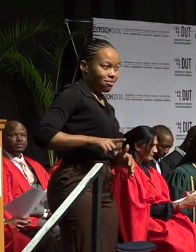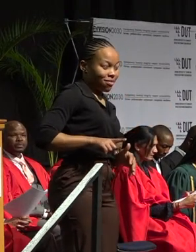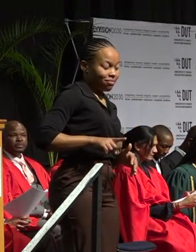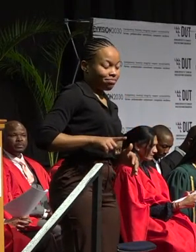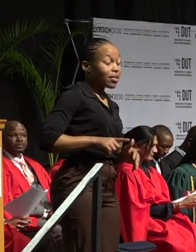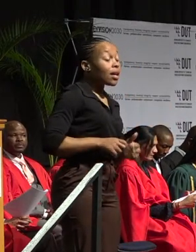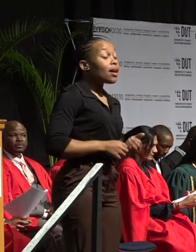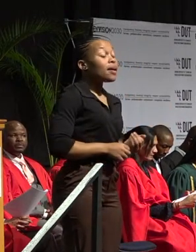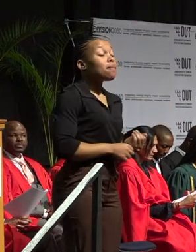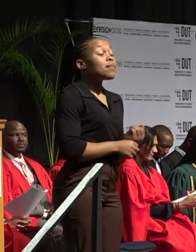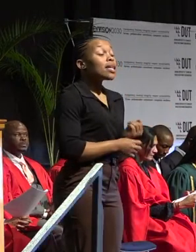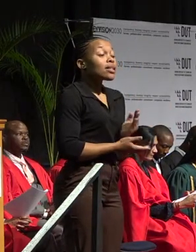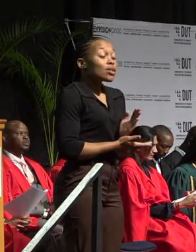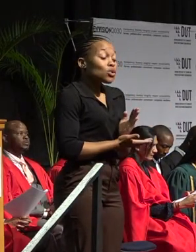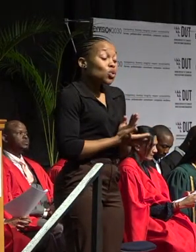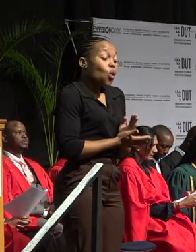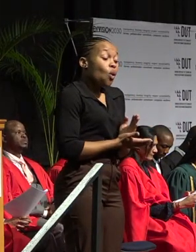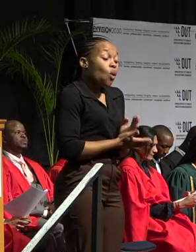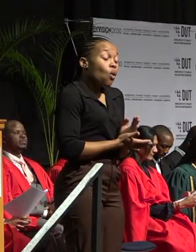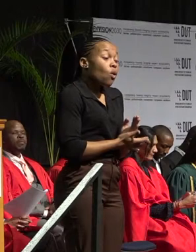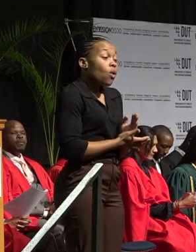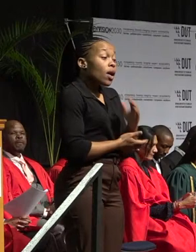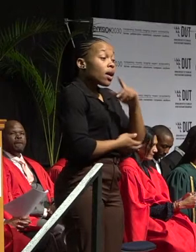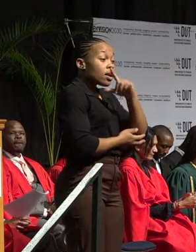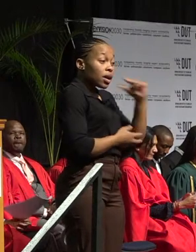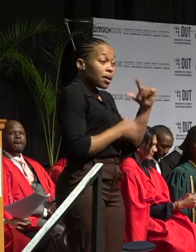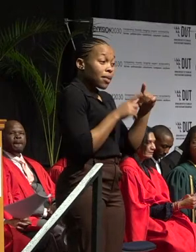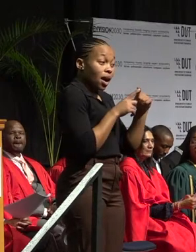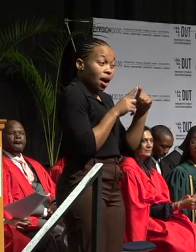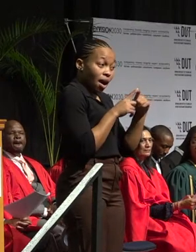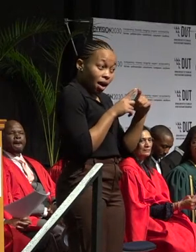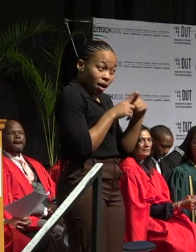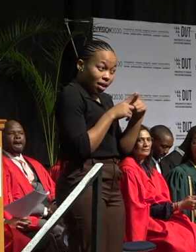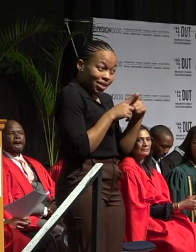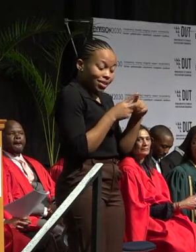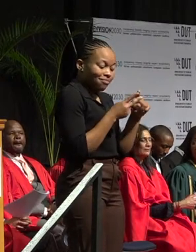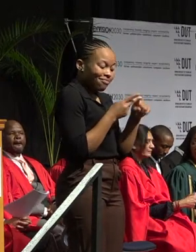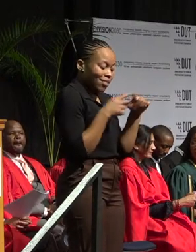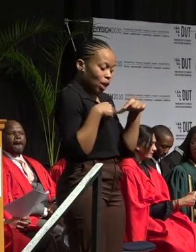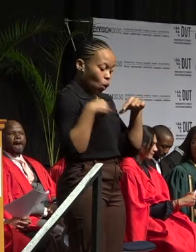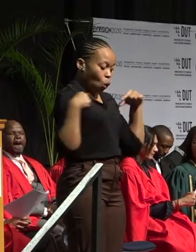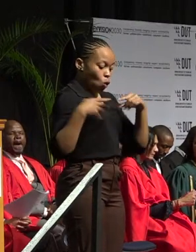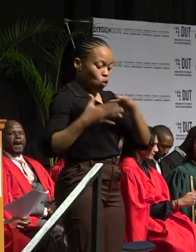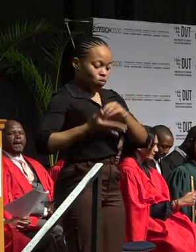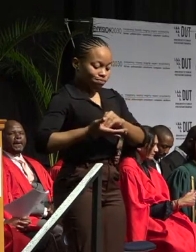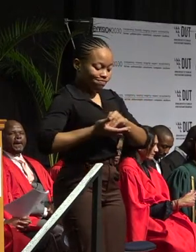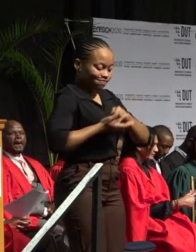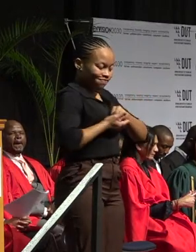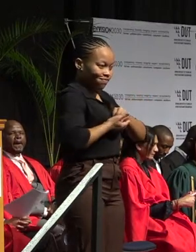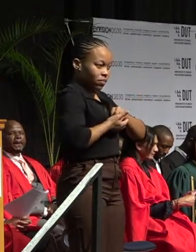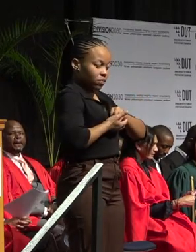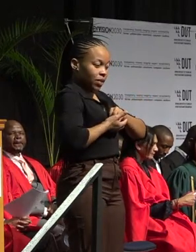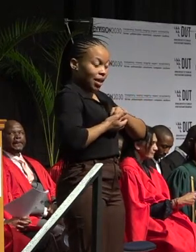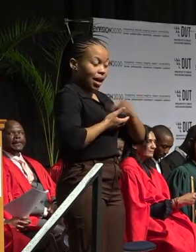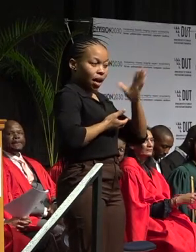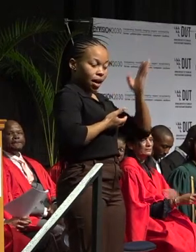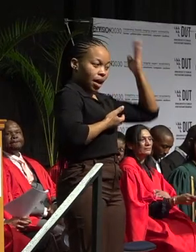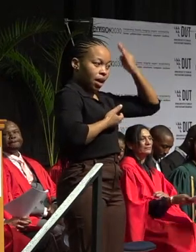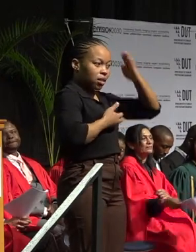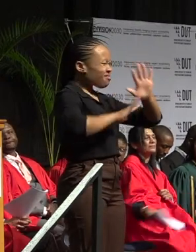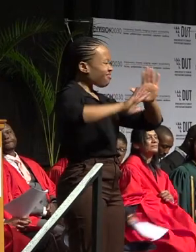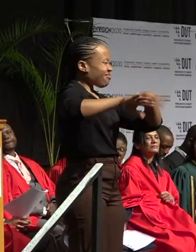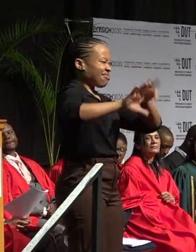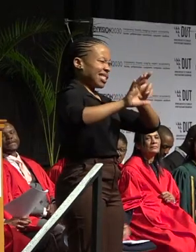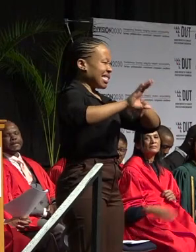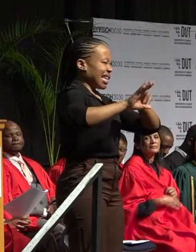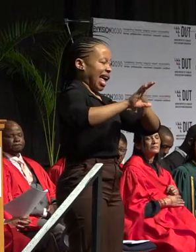Make sure you bring your name card and your hood. Leave your mortarboards on the chair. You can put that on when